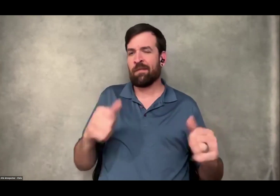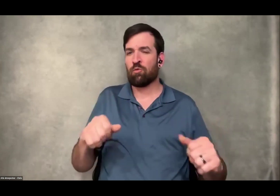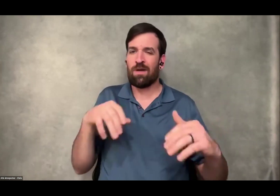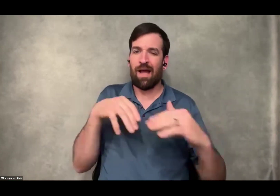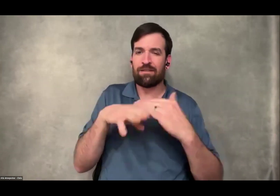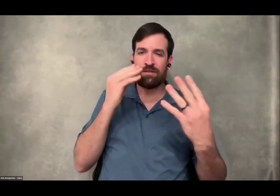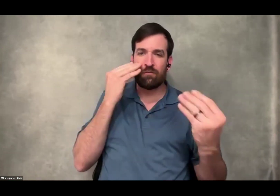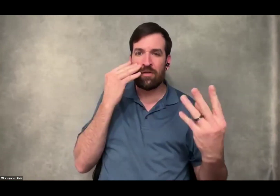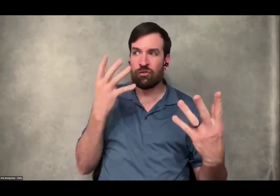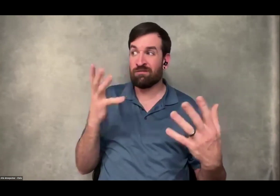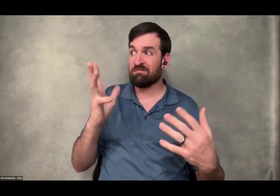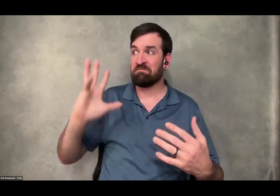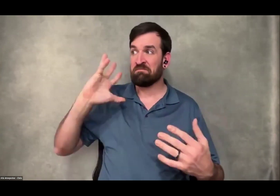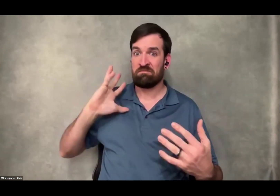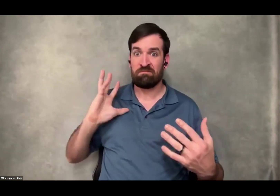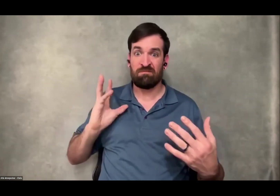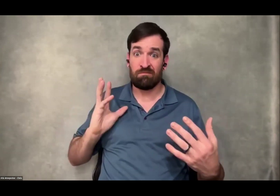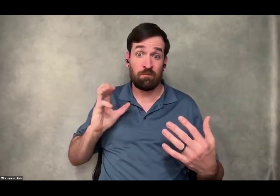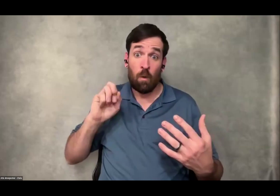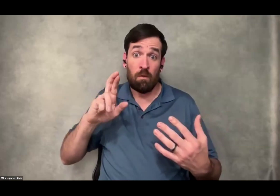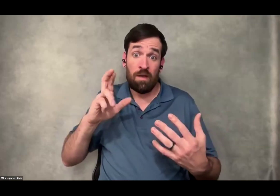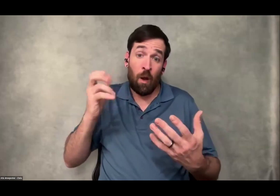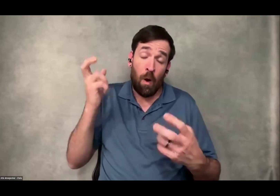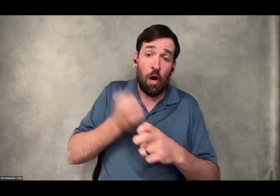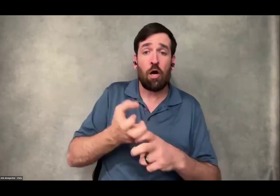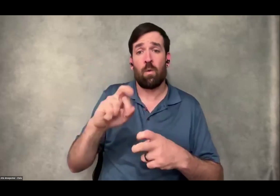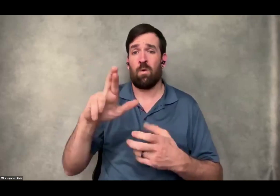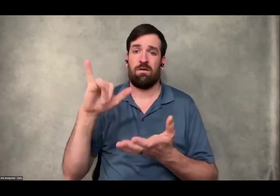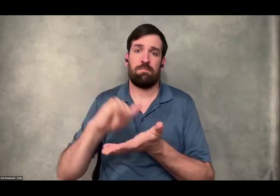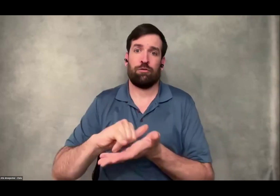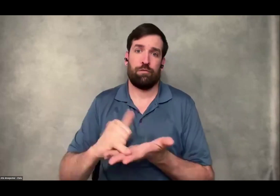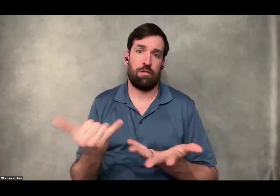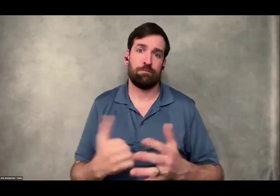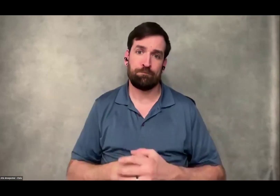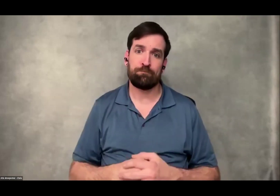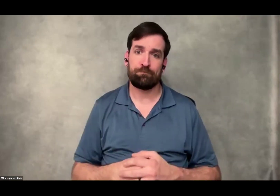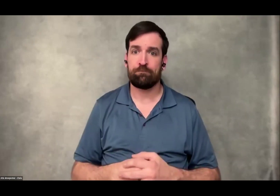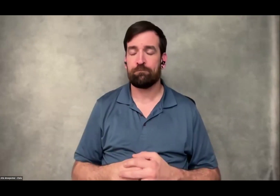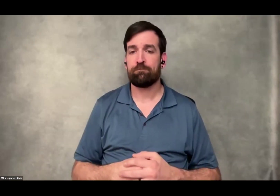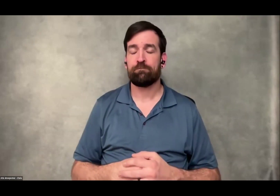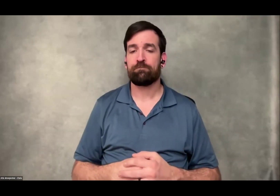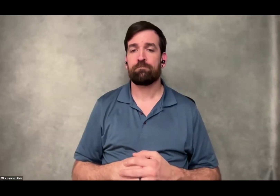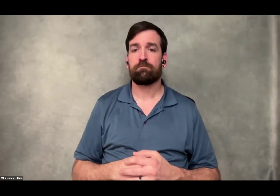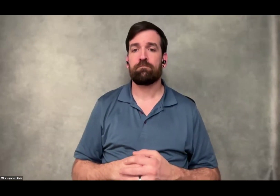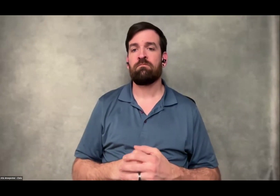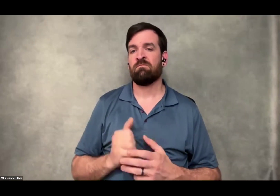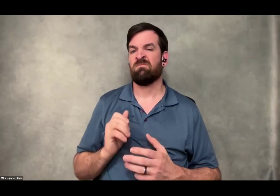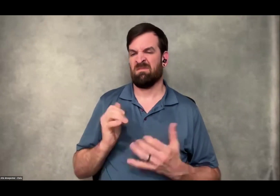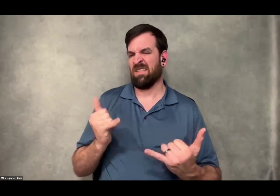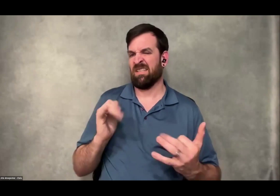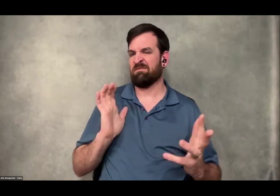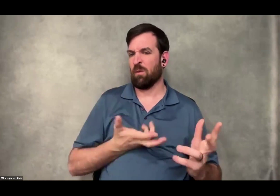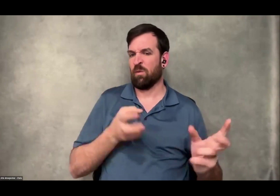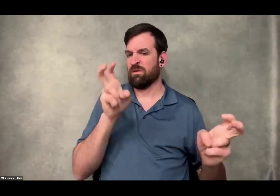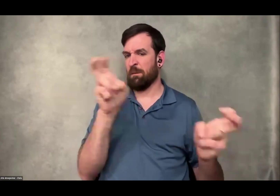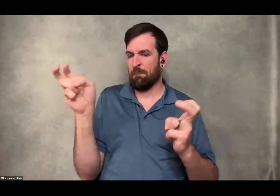information that may have been more difficult or even impossible to access in the past. So that is our topic today.